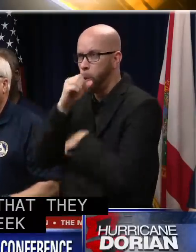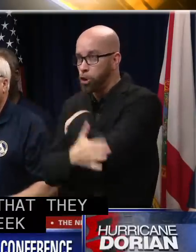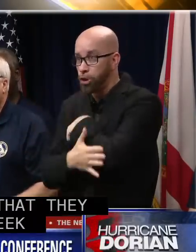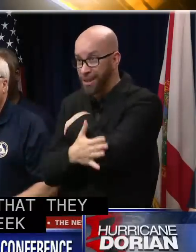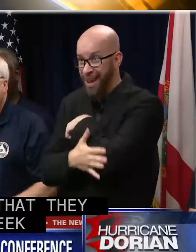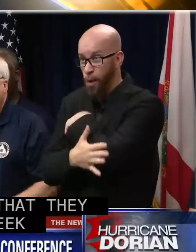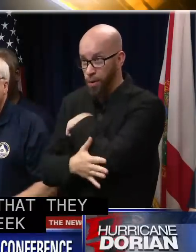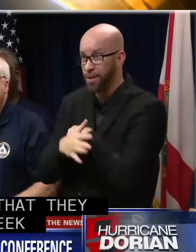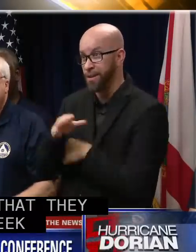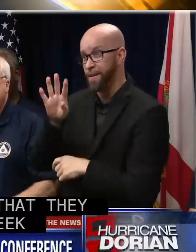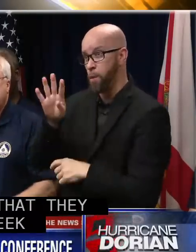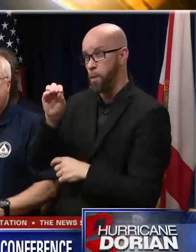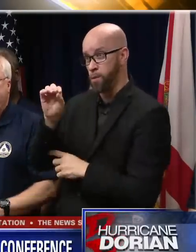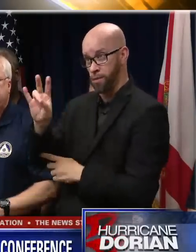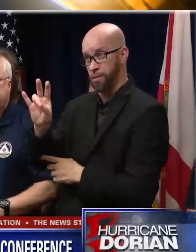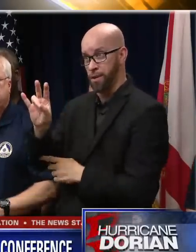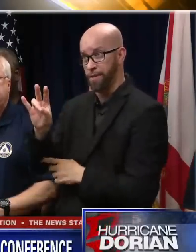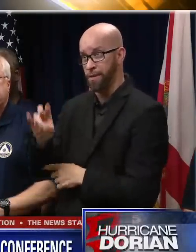at